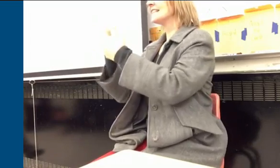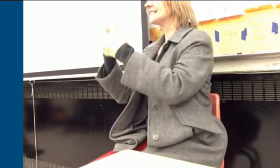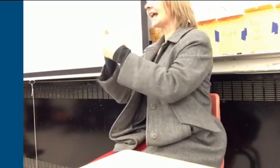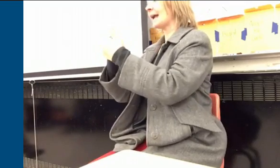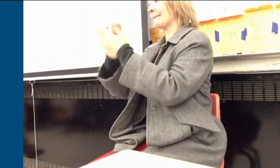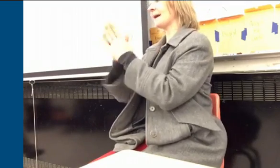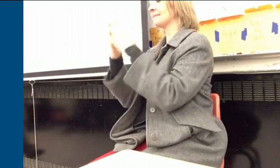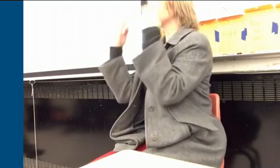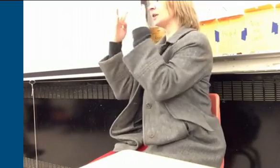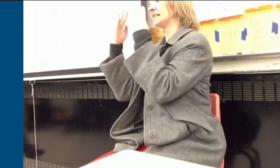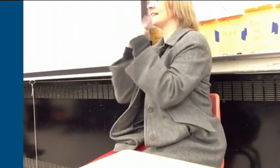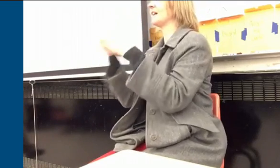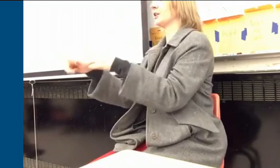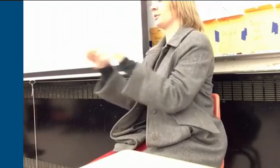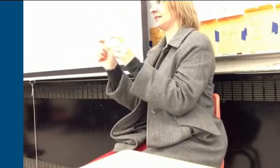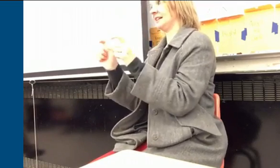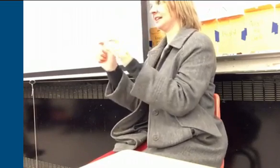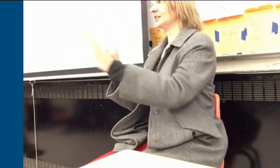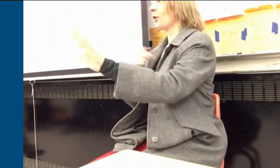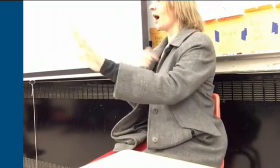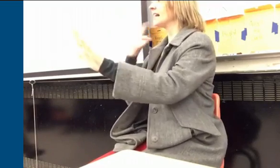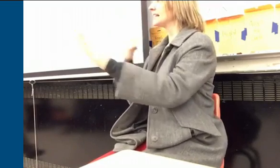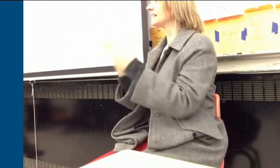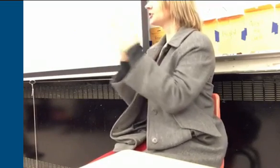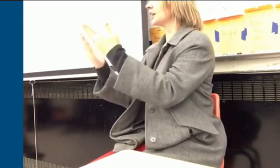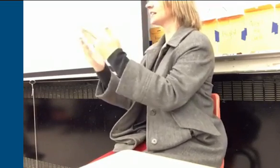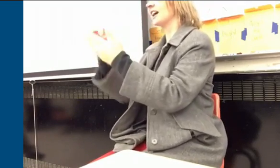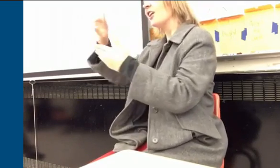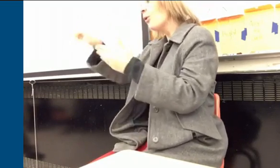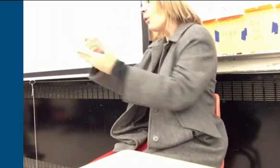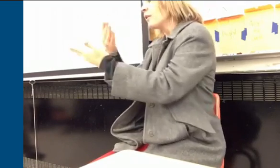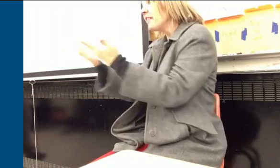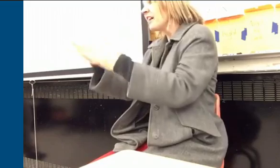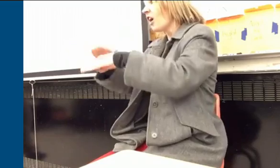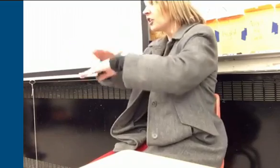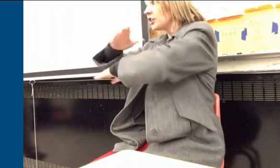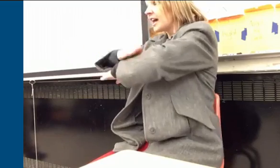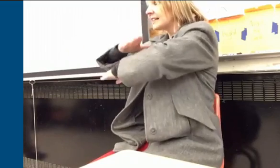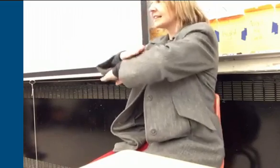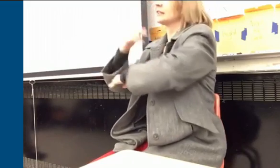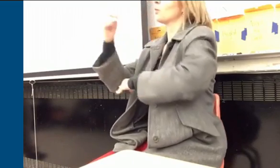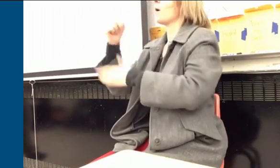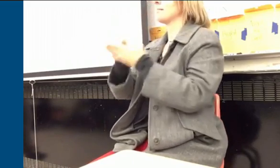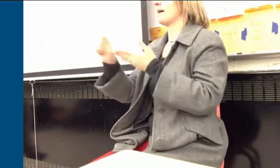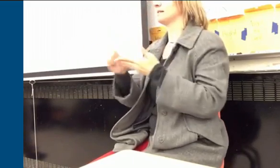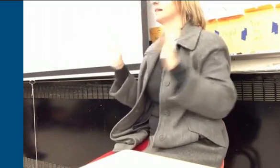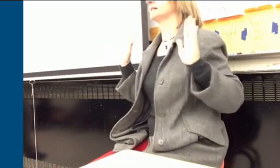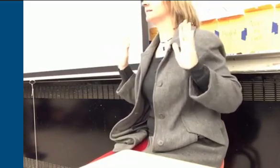very quickly. I highly suggest having the only thing on your desk to be a pen or a pencil.